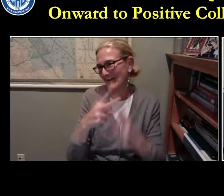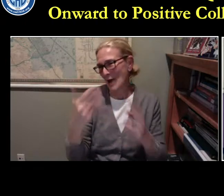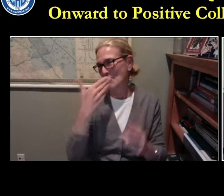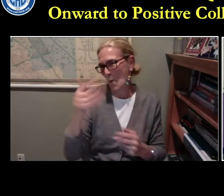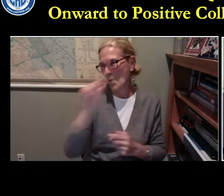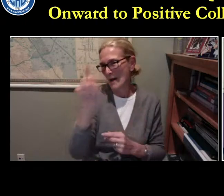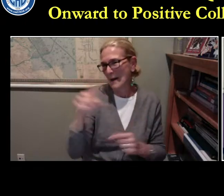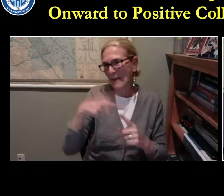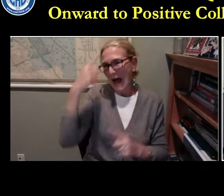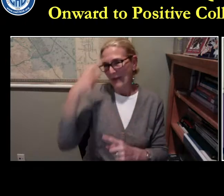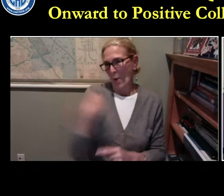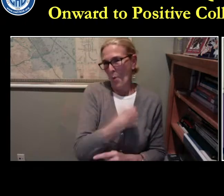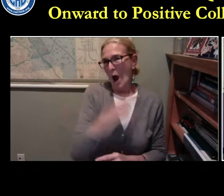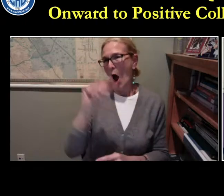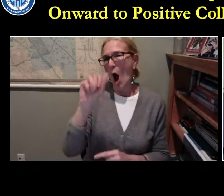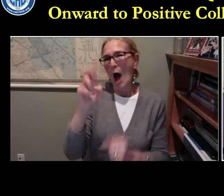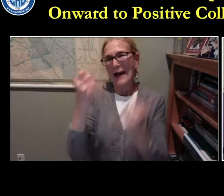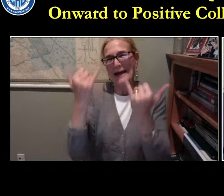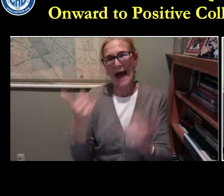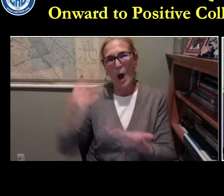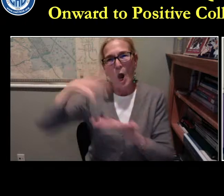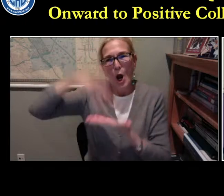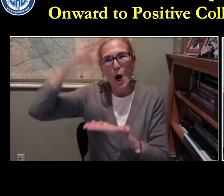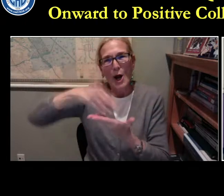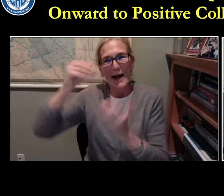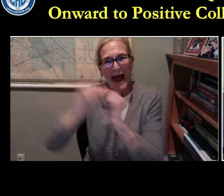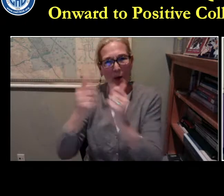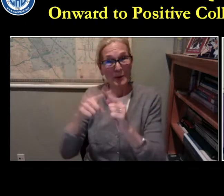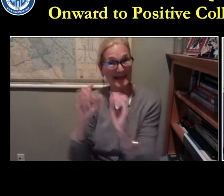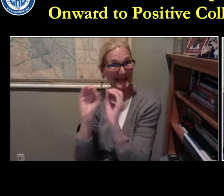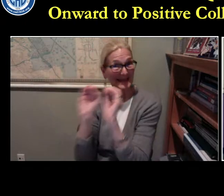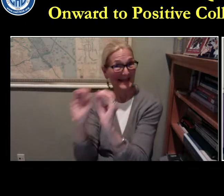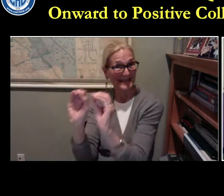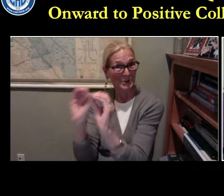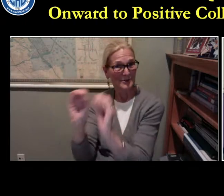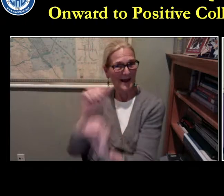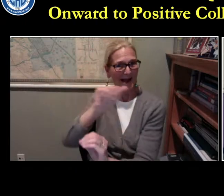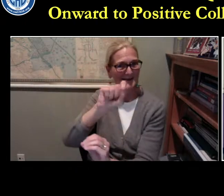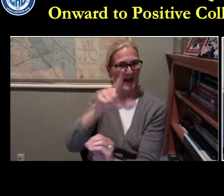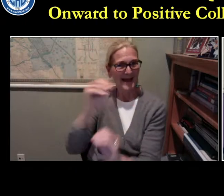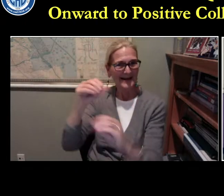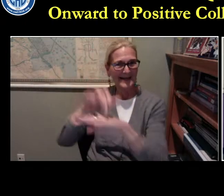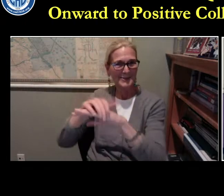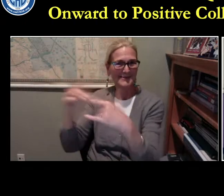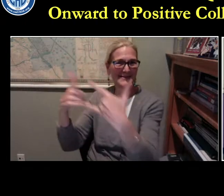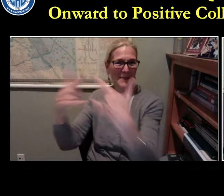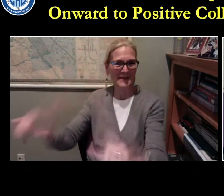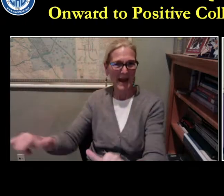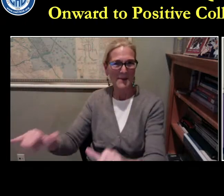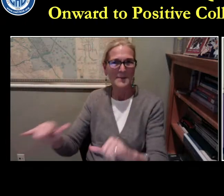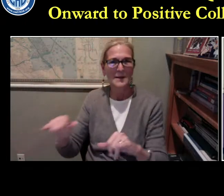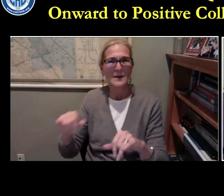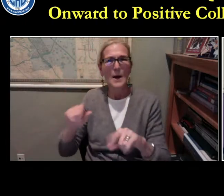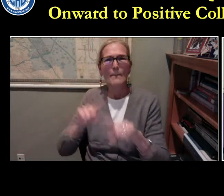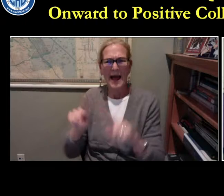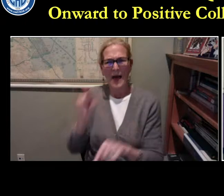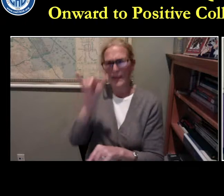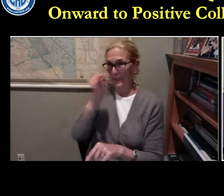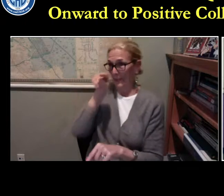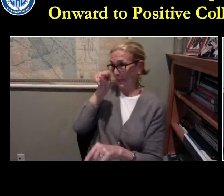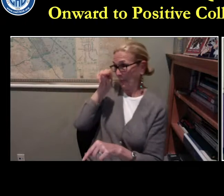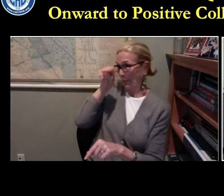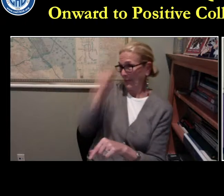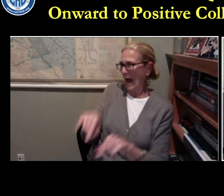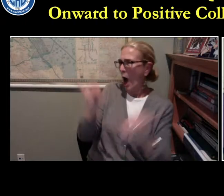to English, sometimes shift more to ASL, but I think that's a very good question, and I think that we're learning how to teach ASL